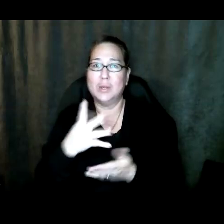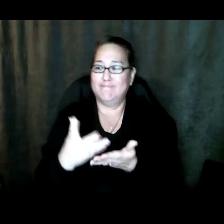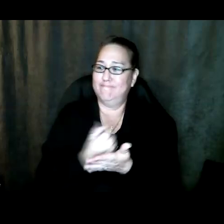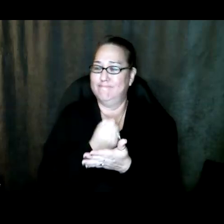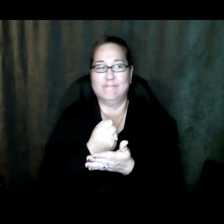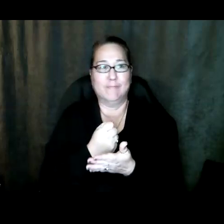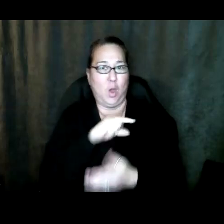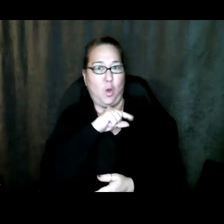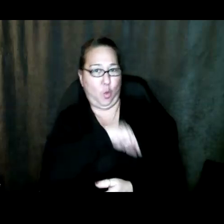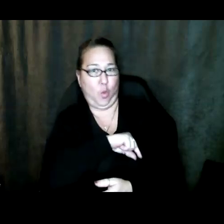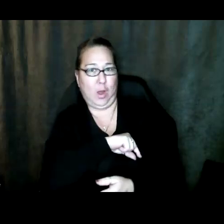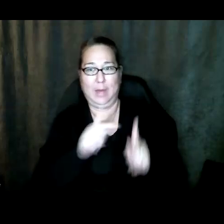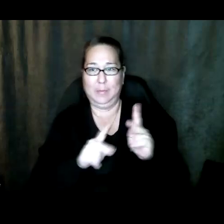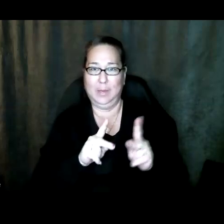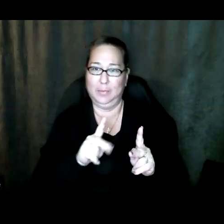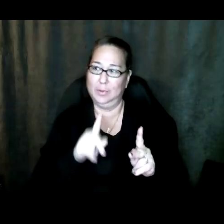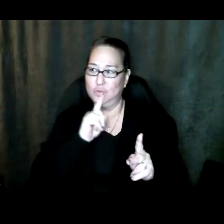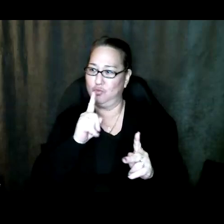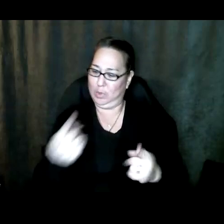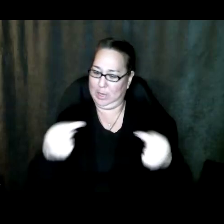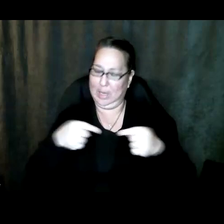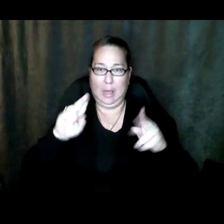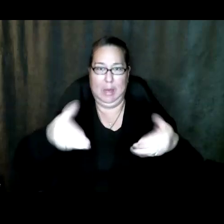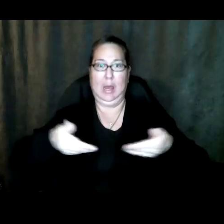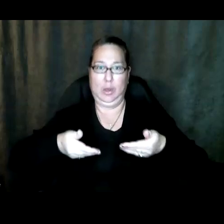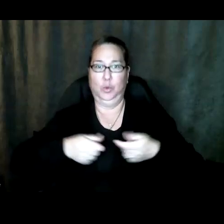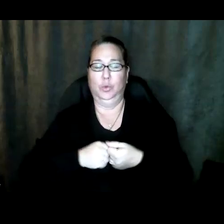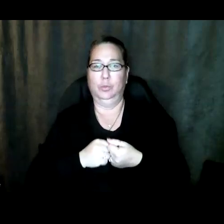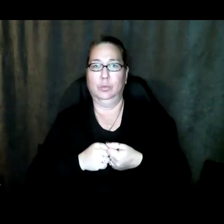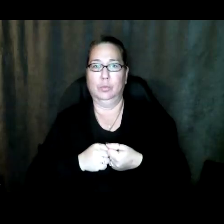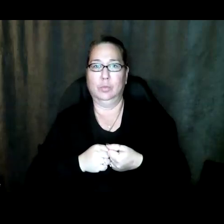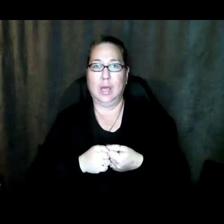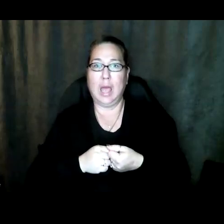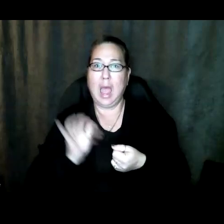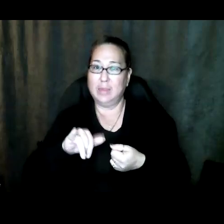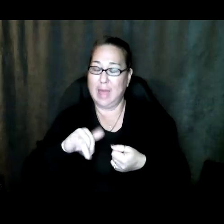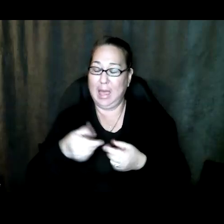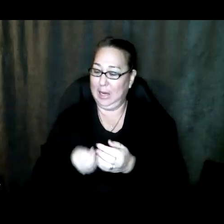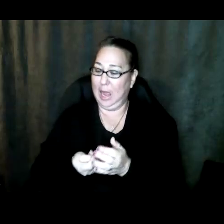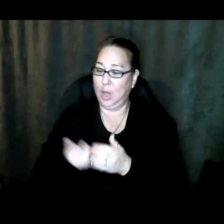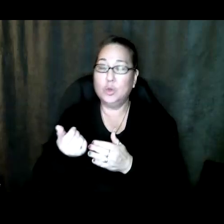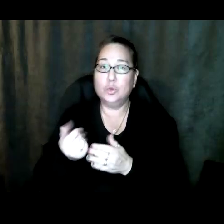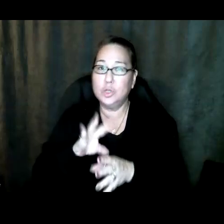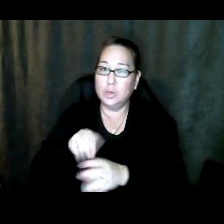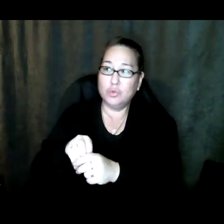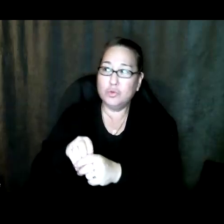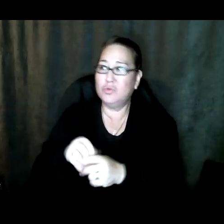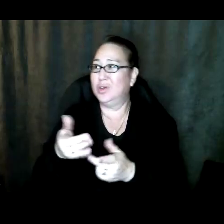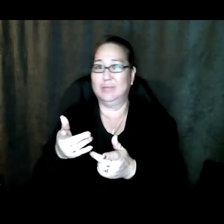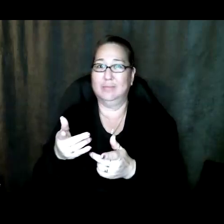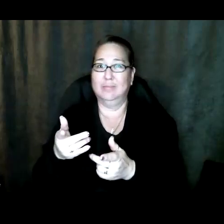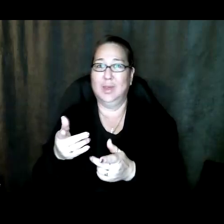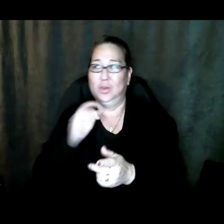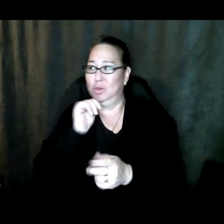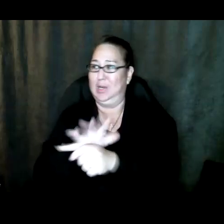positions. The district is failing to implement inclusion at schools, even with semi-cohesive inclusion models. There's